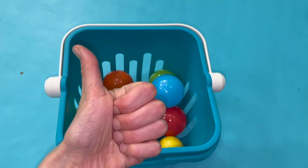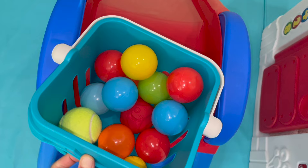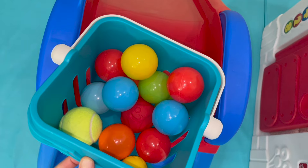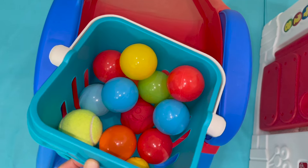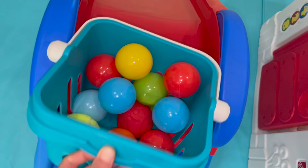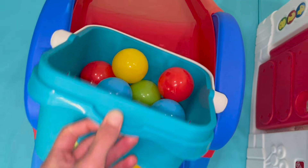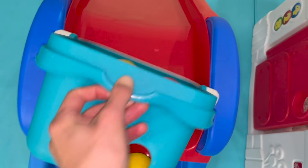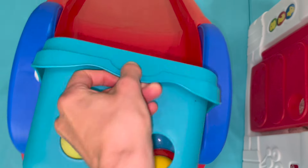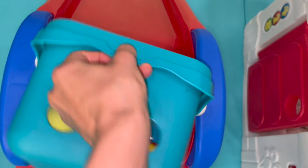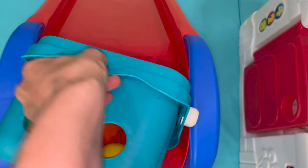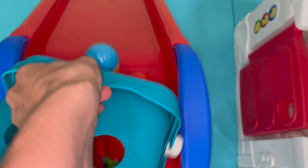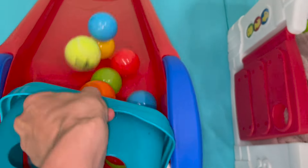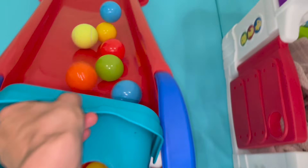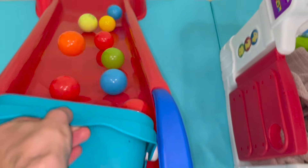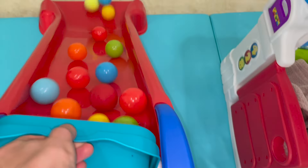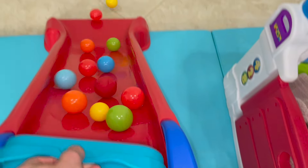1, 2, 3, 4, 5, 6, 7, 8, 9, 10. Put all of them.